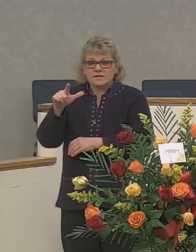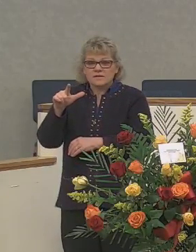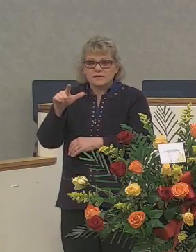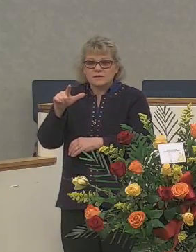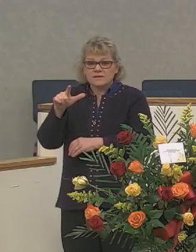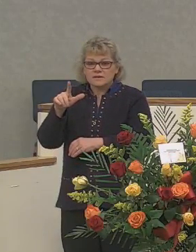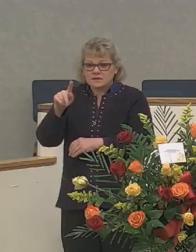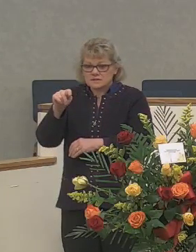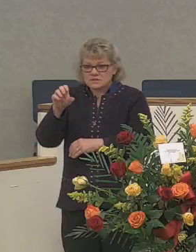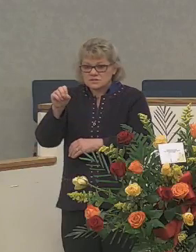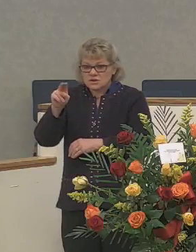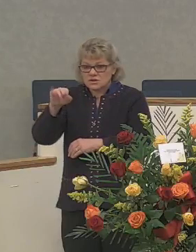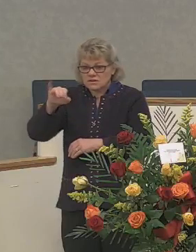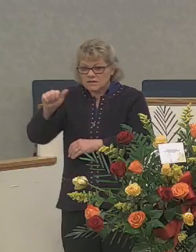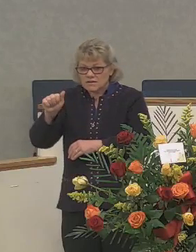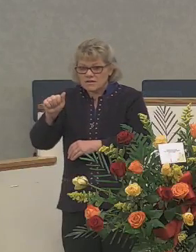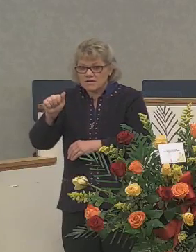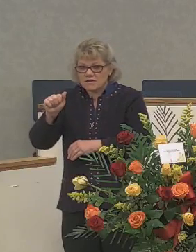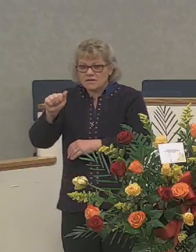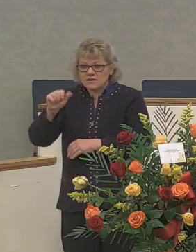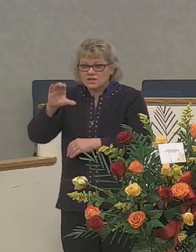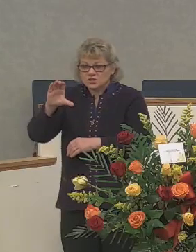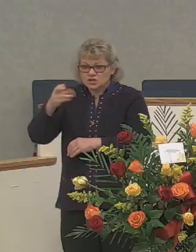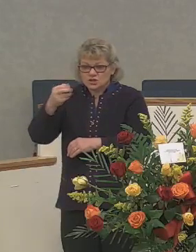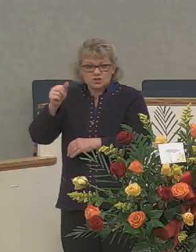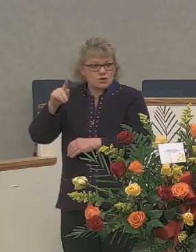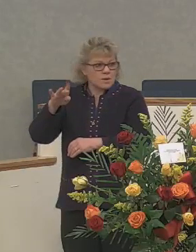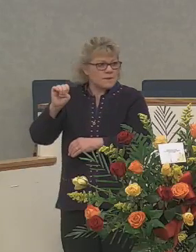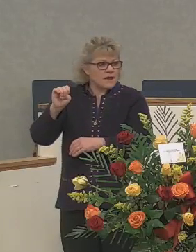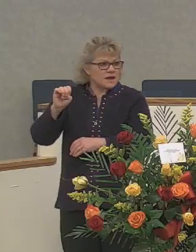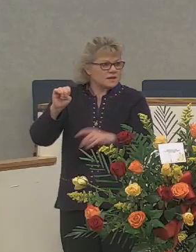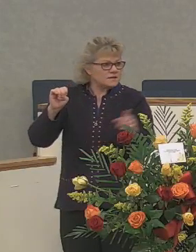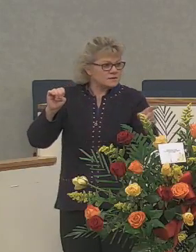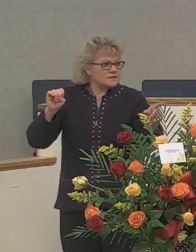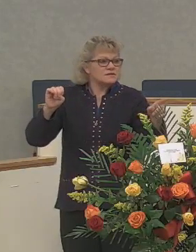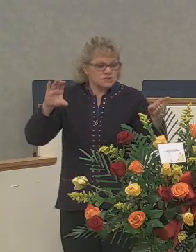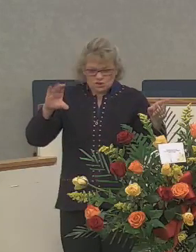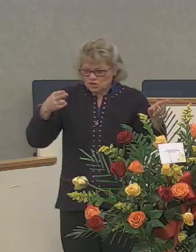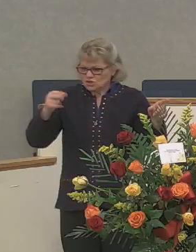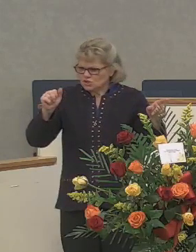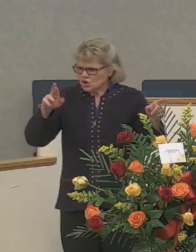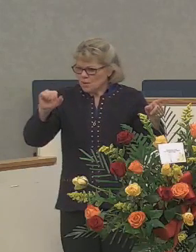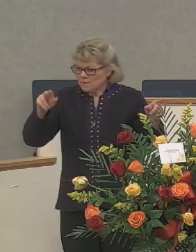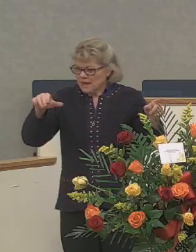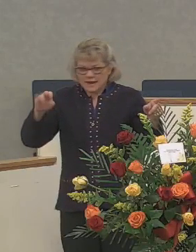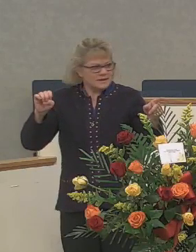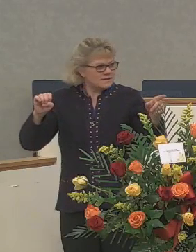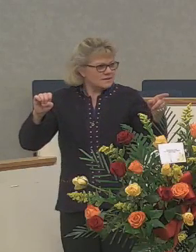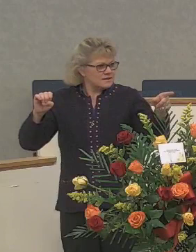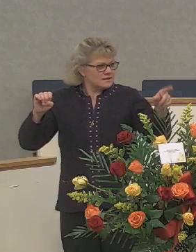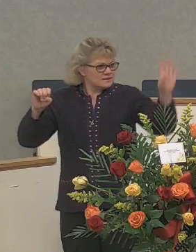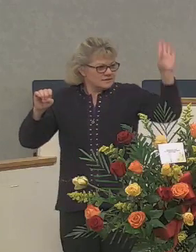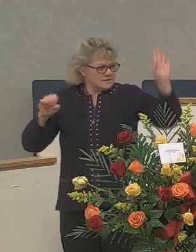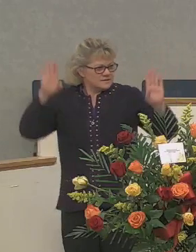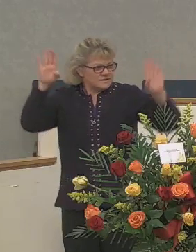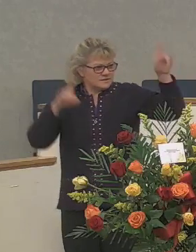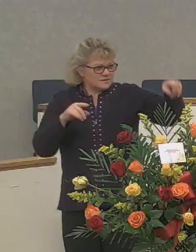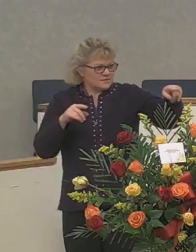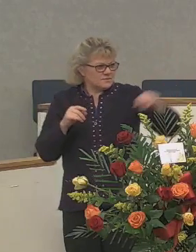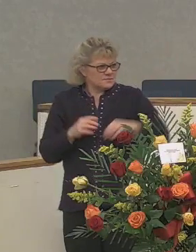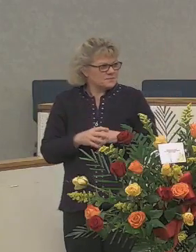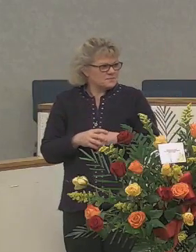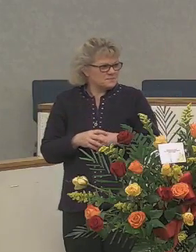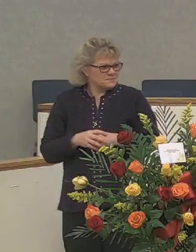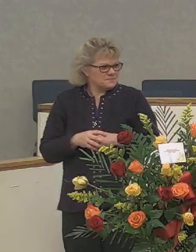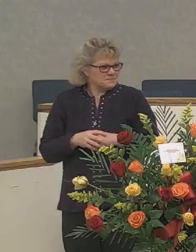with Tanya, and Charmaine. Are you here, Charmaine? Where are you at? Oh, there you